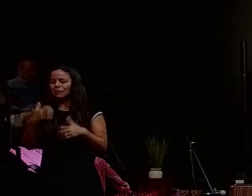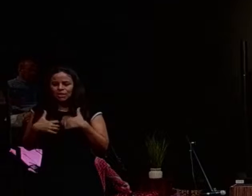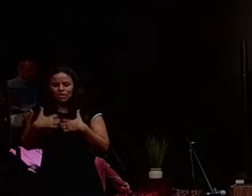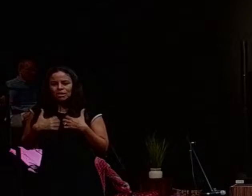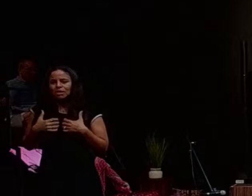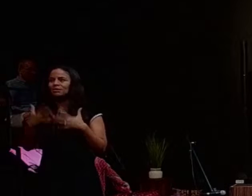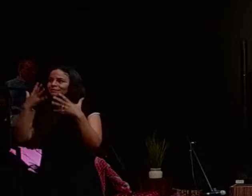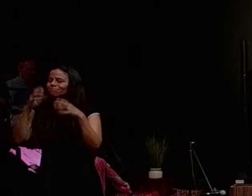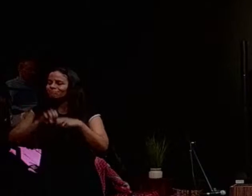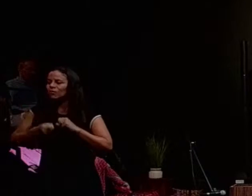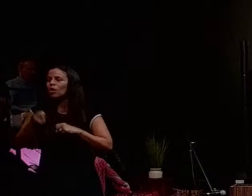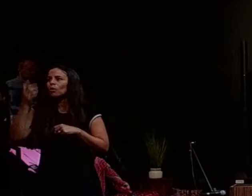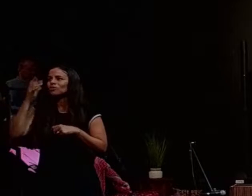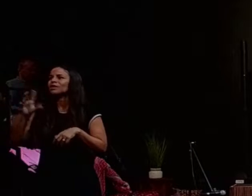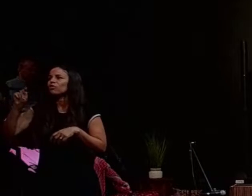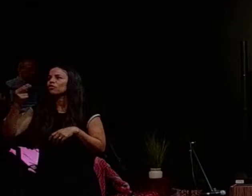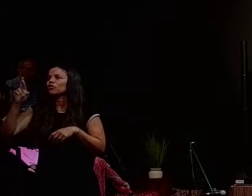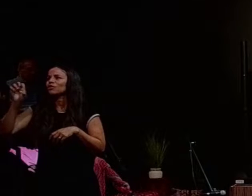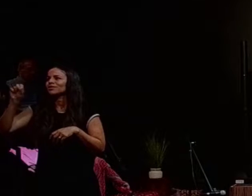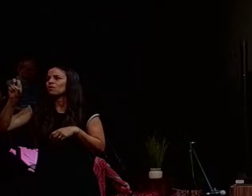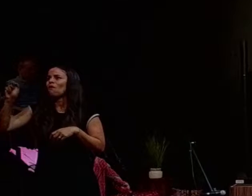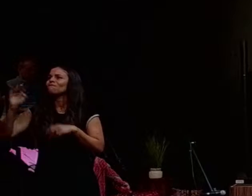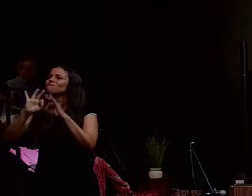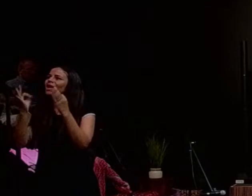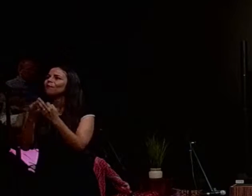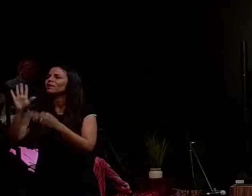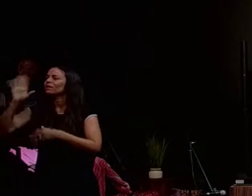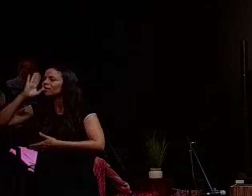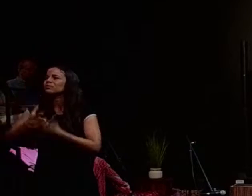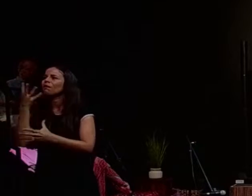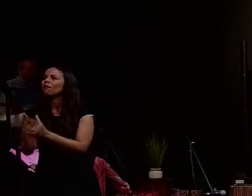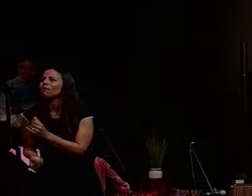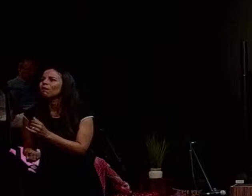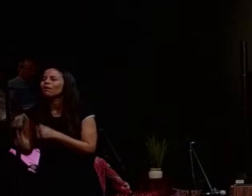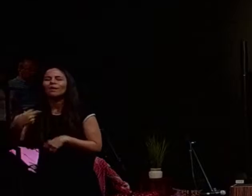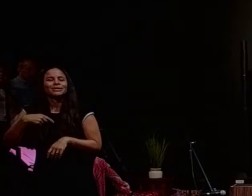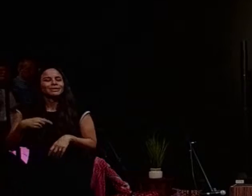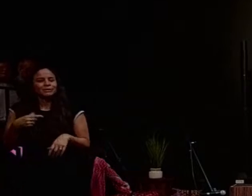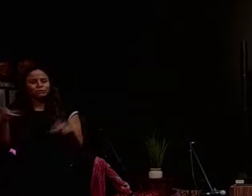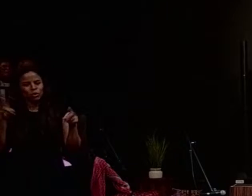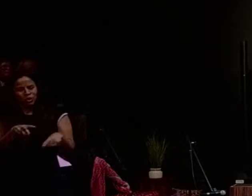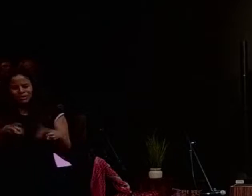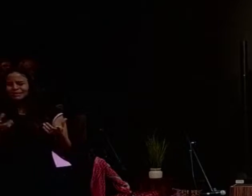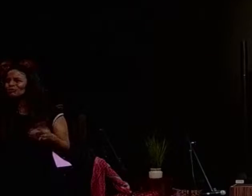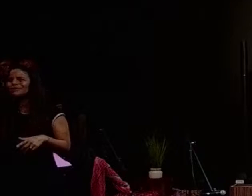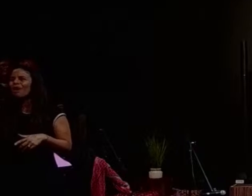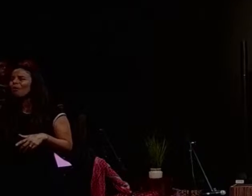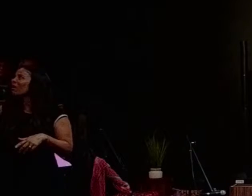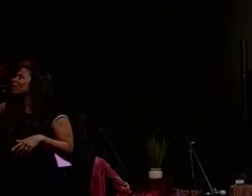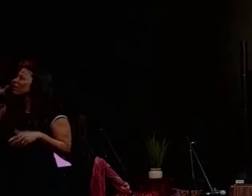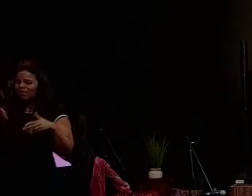raw with the Thurston family. You know, we can look at that, and we're like, man, I don't understand. God, why this is happening. I don't